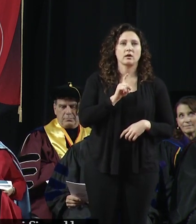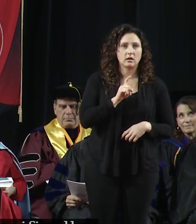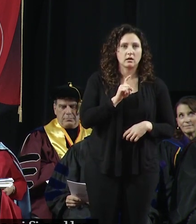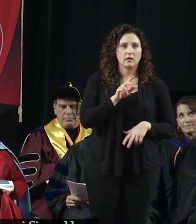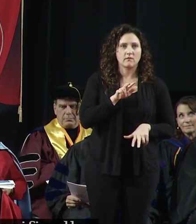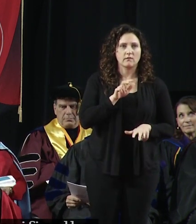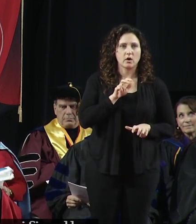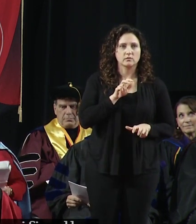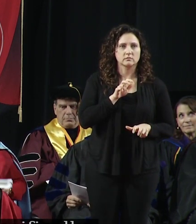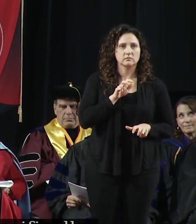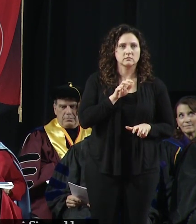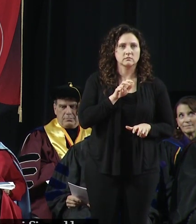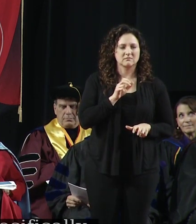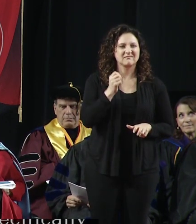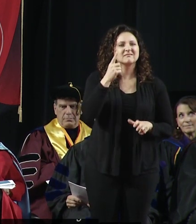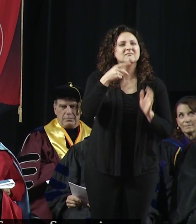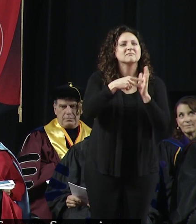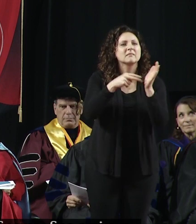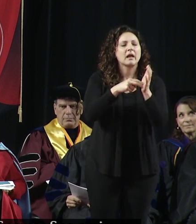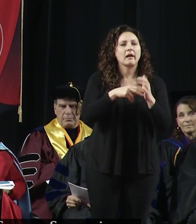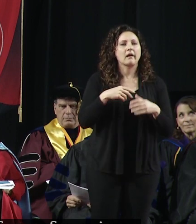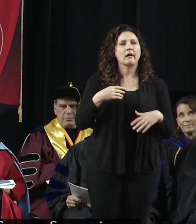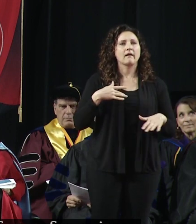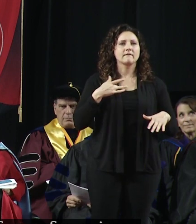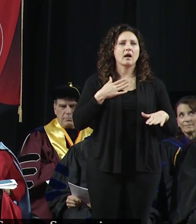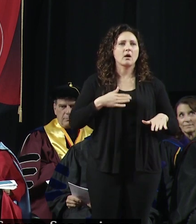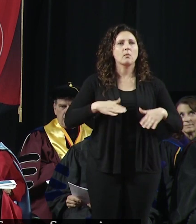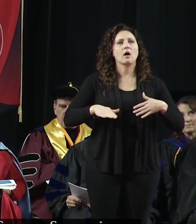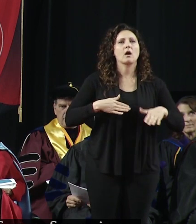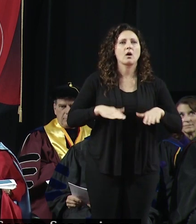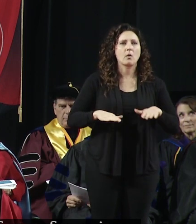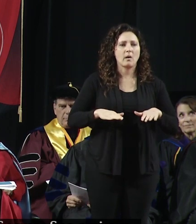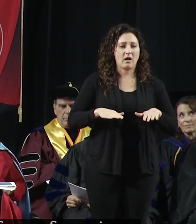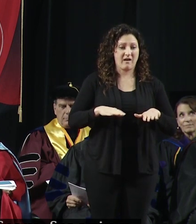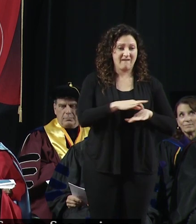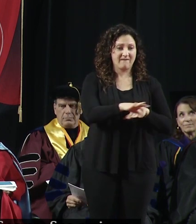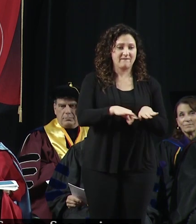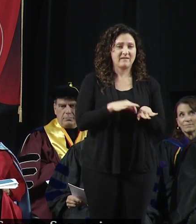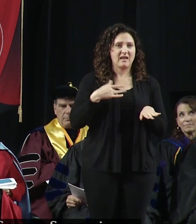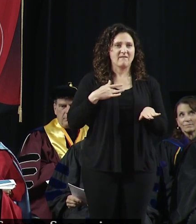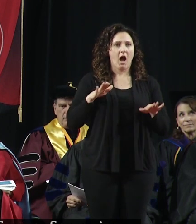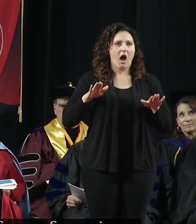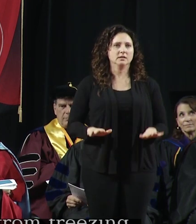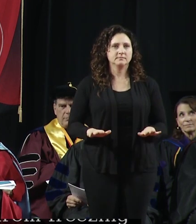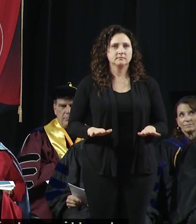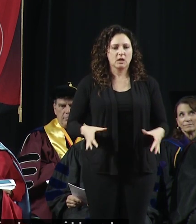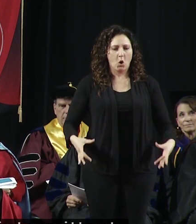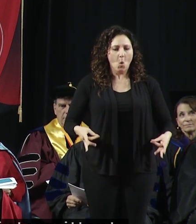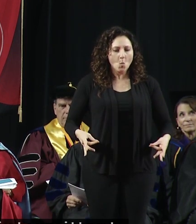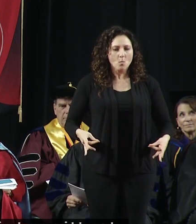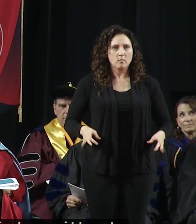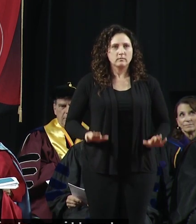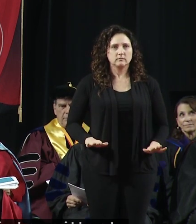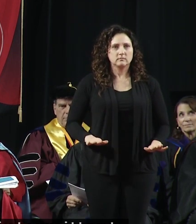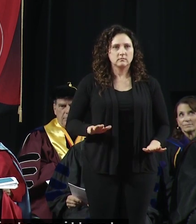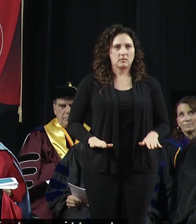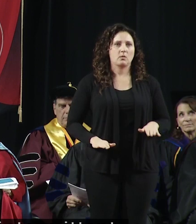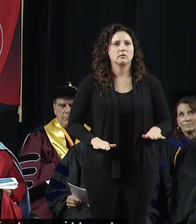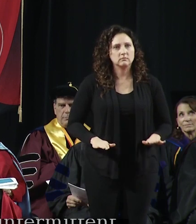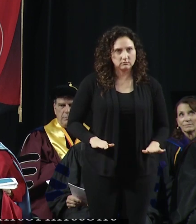meaning intermittently she will feel as if her feet are stuck to the floor as if held by magnets while trying to